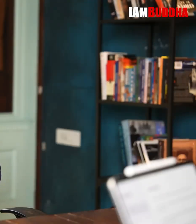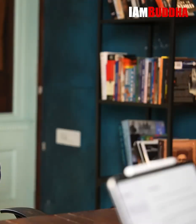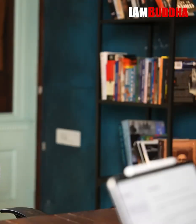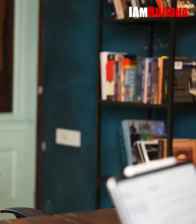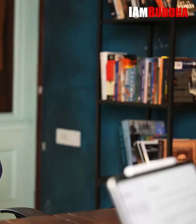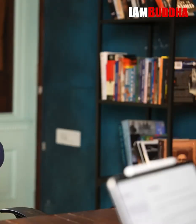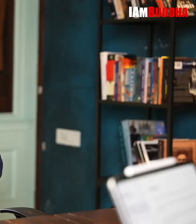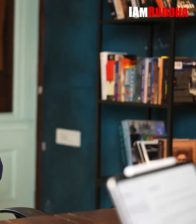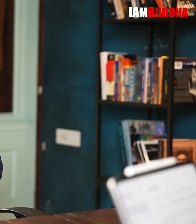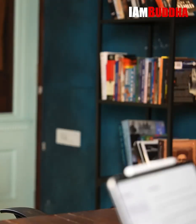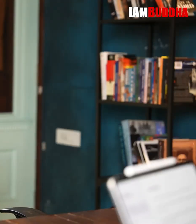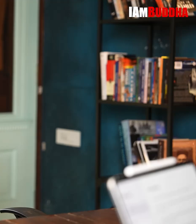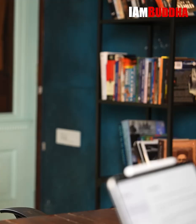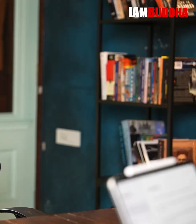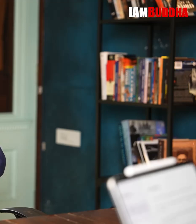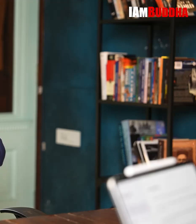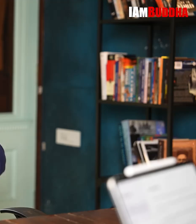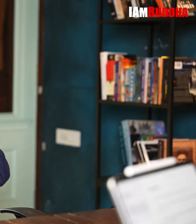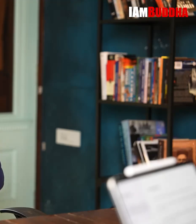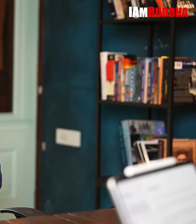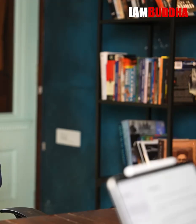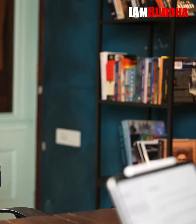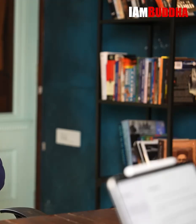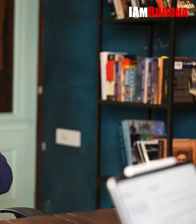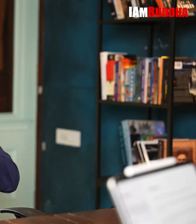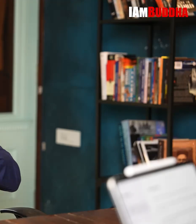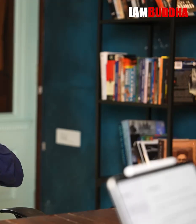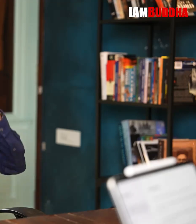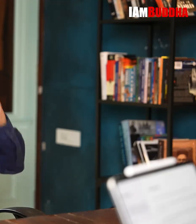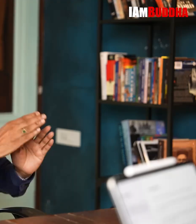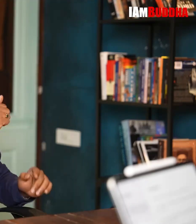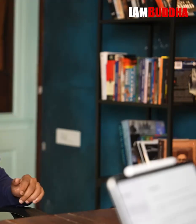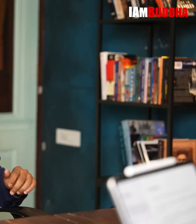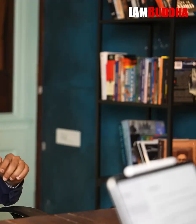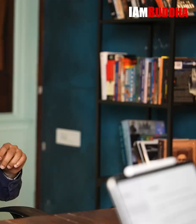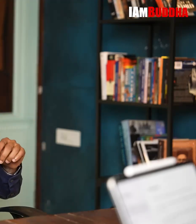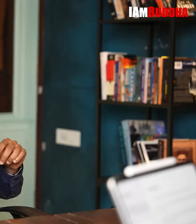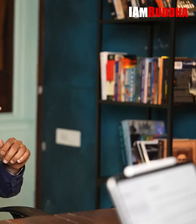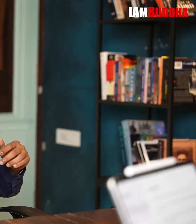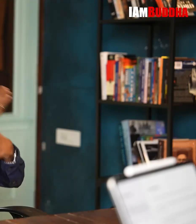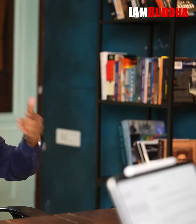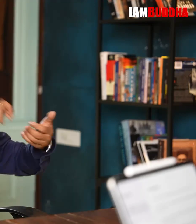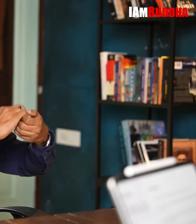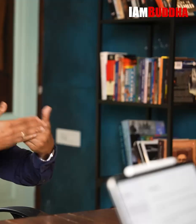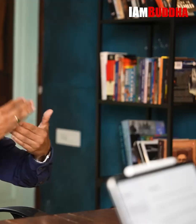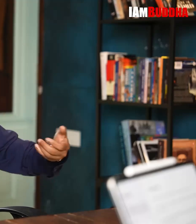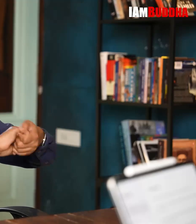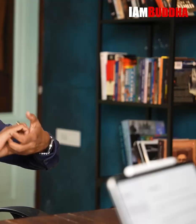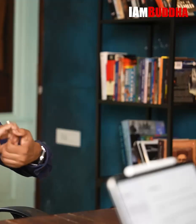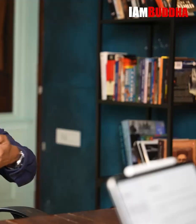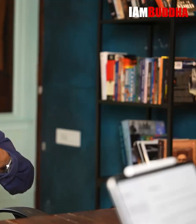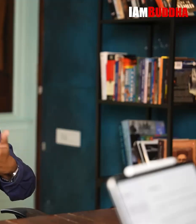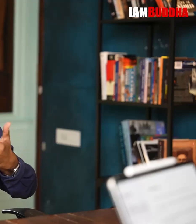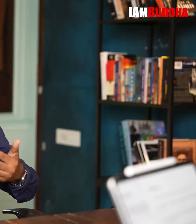Again, government, it's a government organization. The government themselves don't know about accessibility for the deaf. That is why I'm just focusing on, you